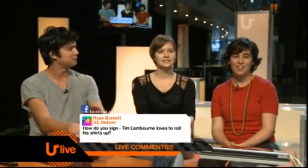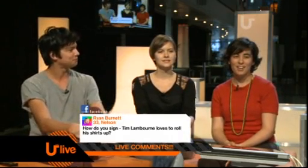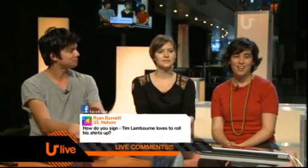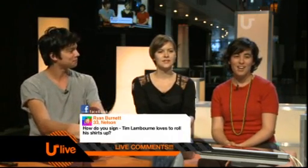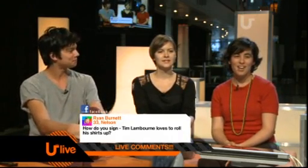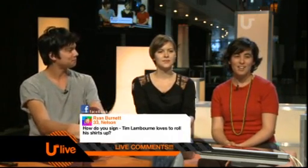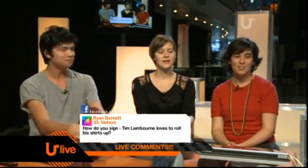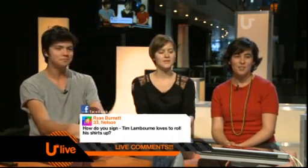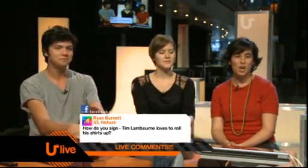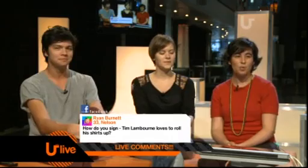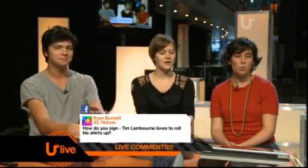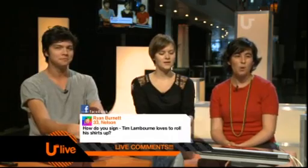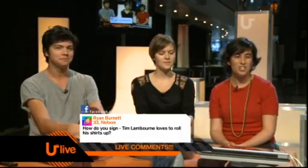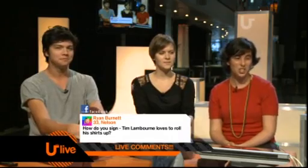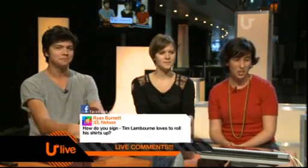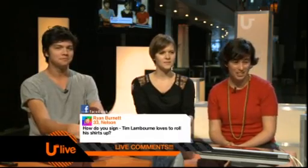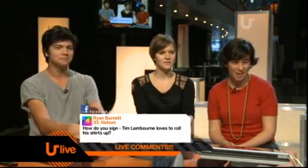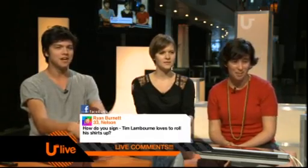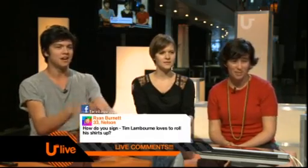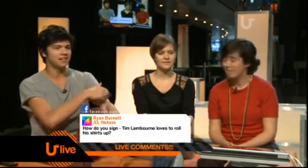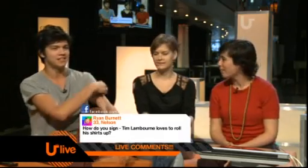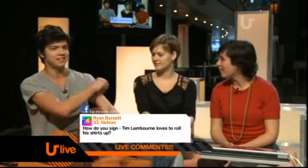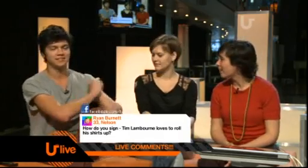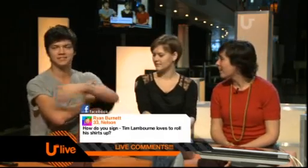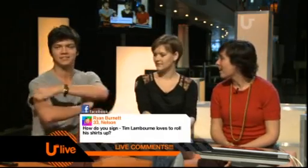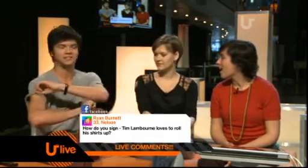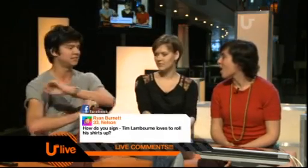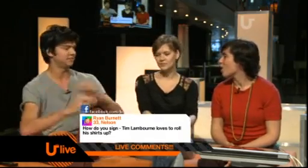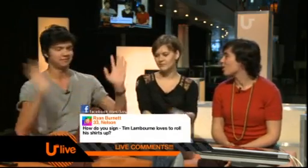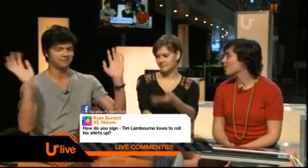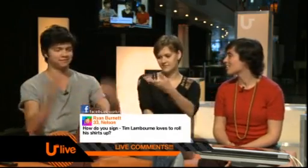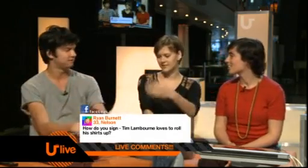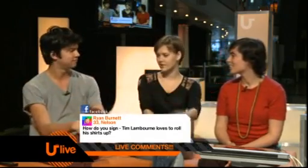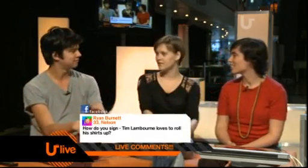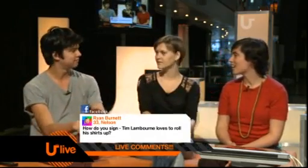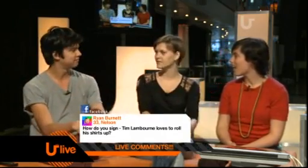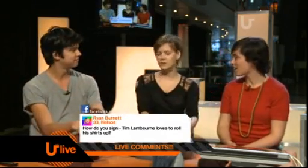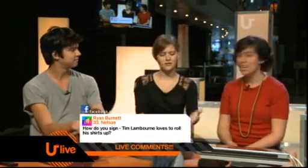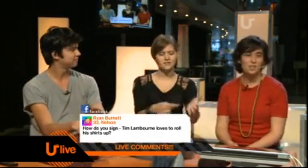All right. Well, Roll his shirts up? Oh. There you go. And you're...